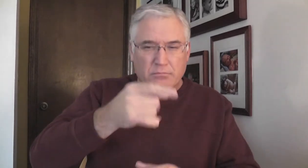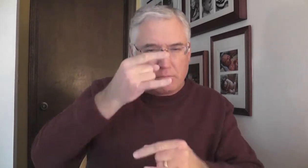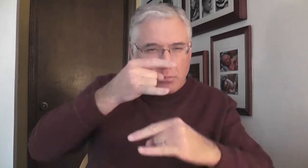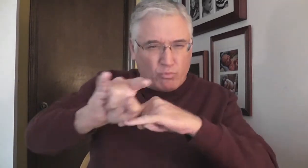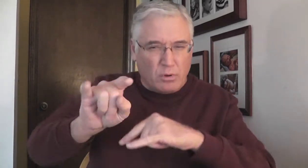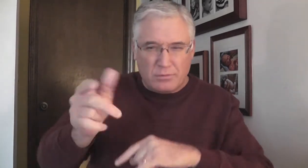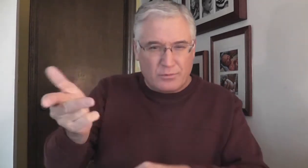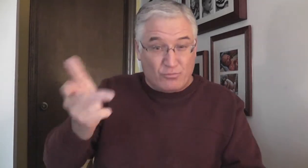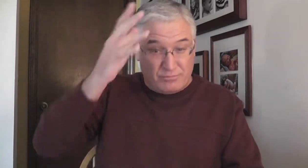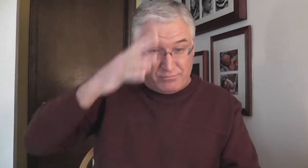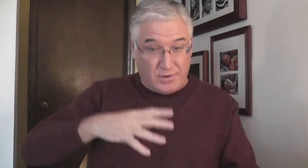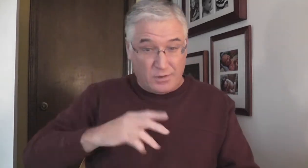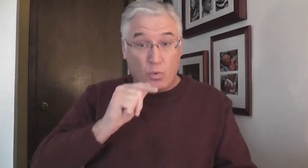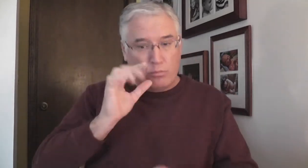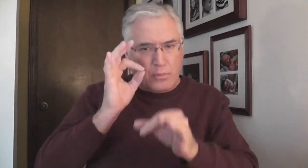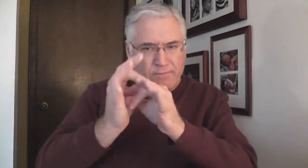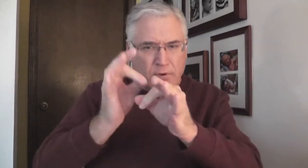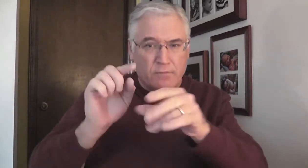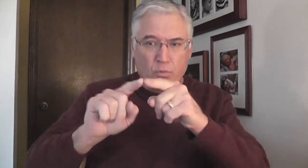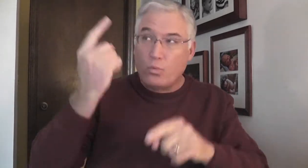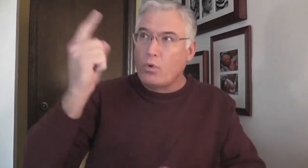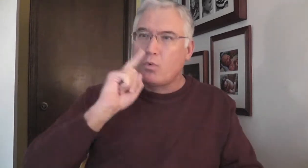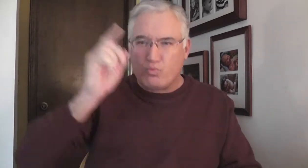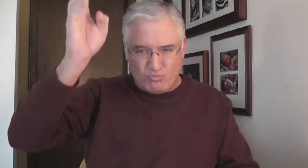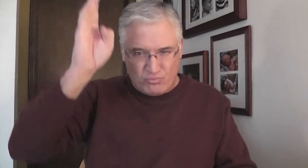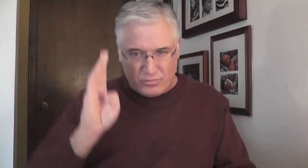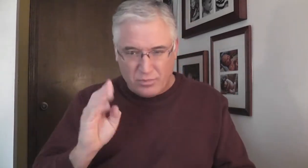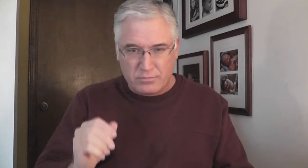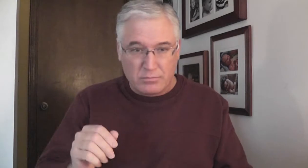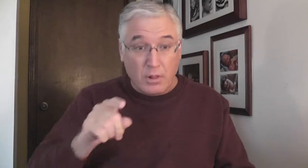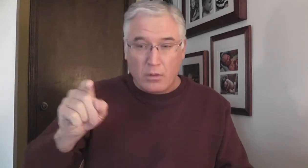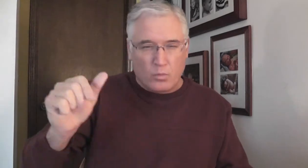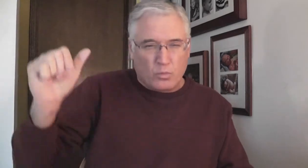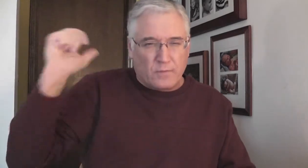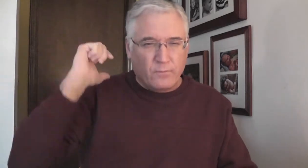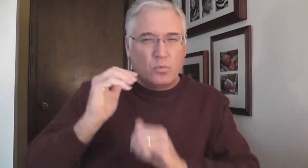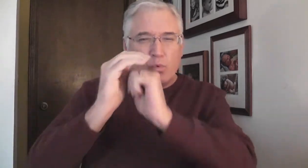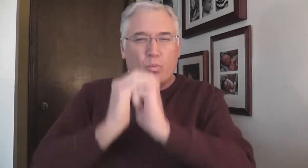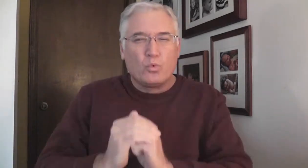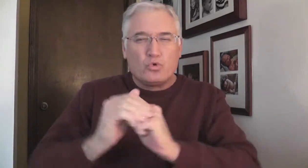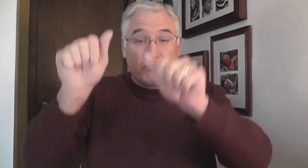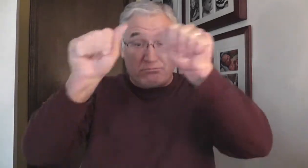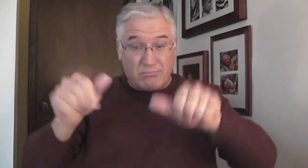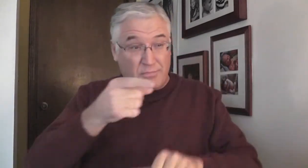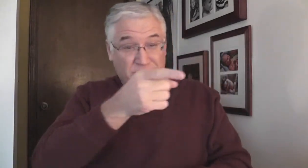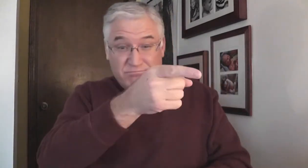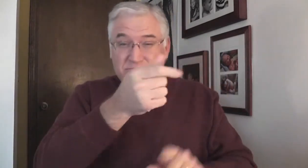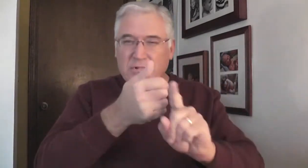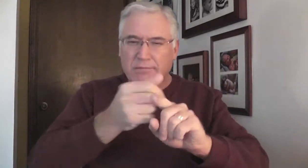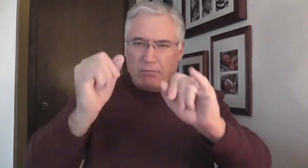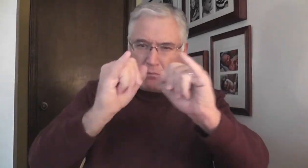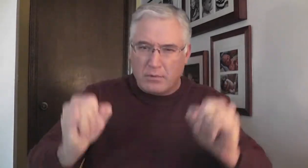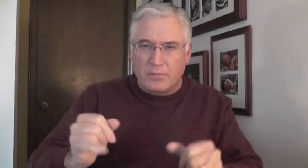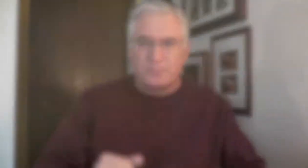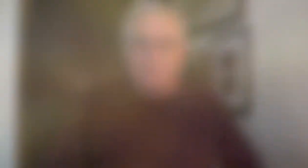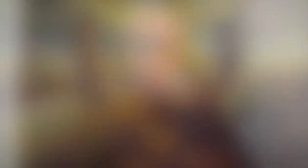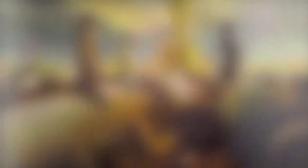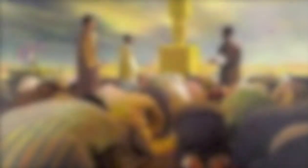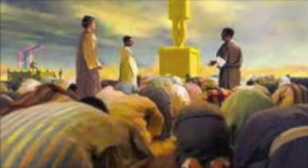Anyway, these advisors, they betrayed Daniel and his friends because they refused to worship this God who